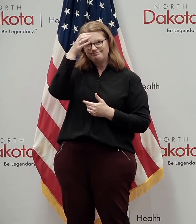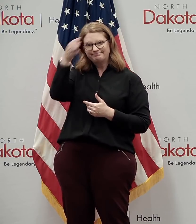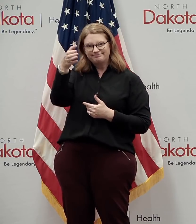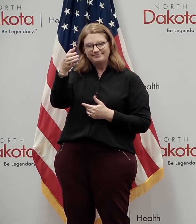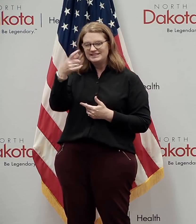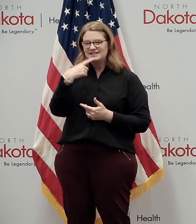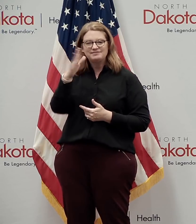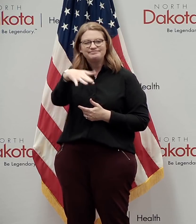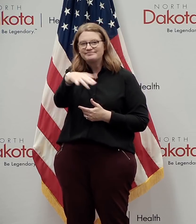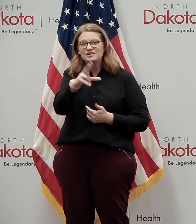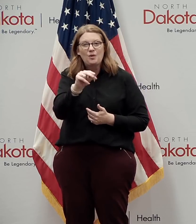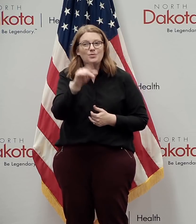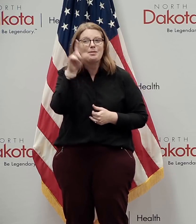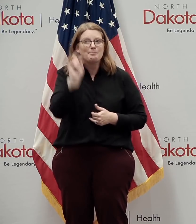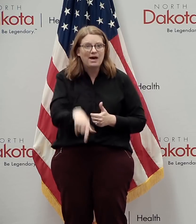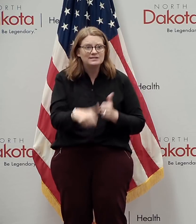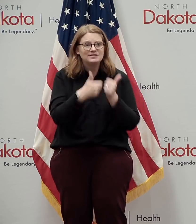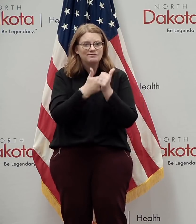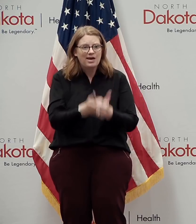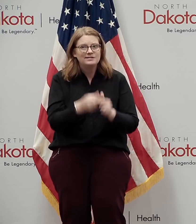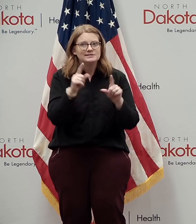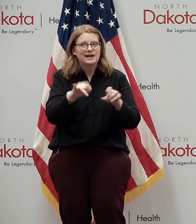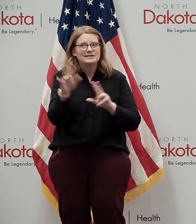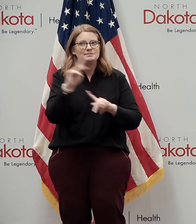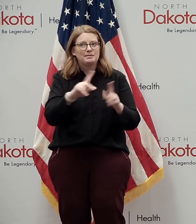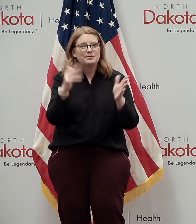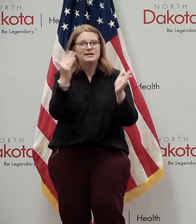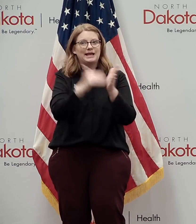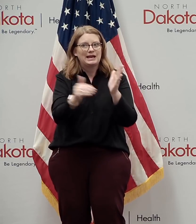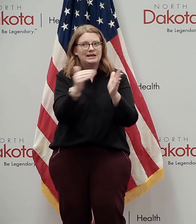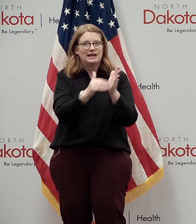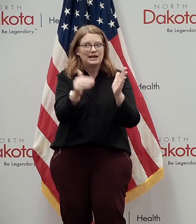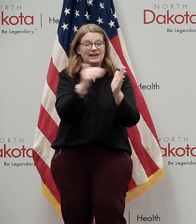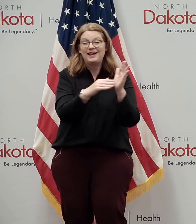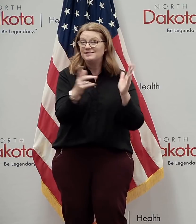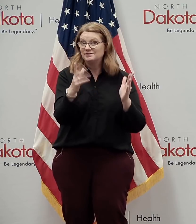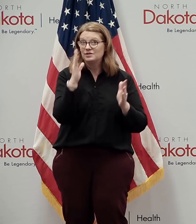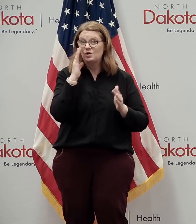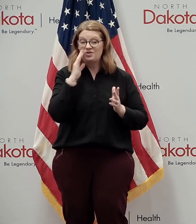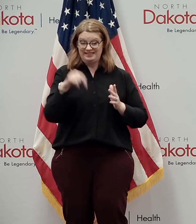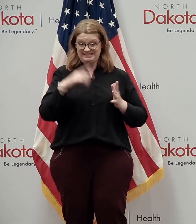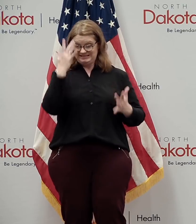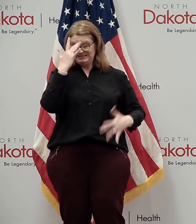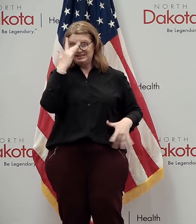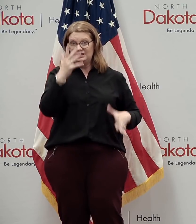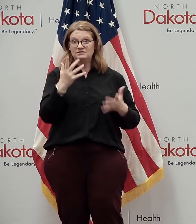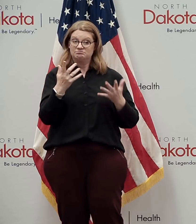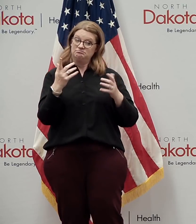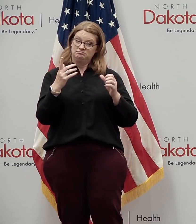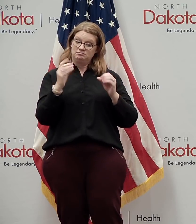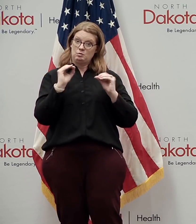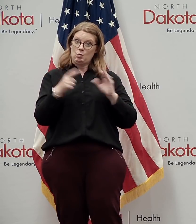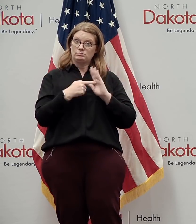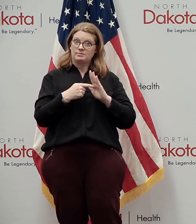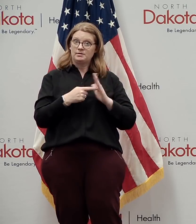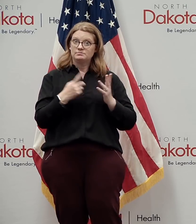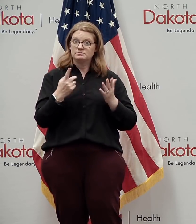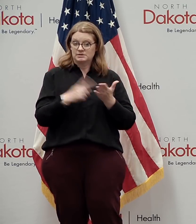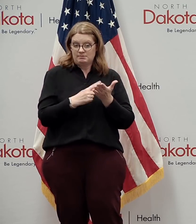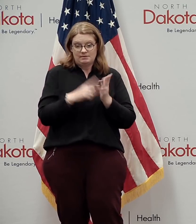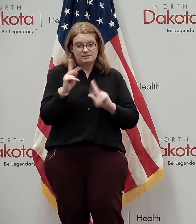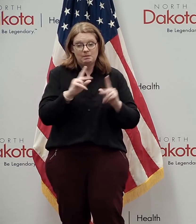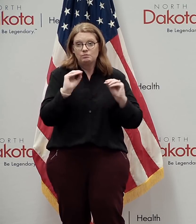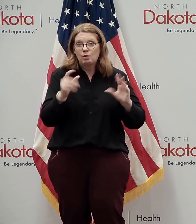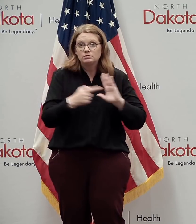exactly what you have to do for a disease that is asymptomatic. Whether you're a healthcare worker or whether you're a